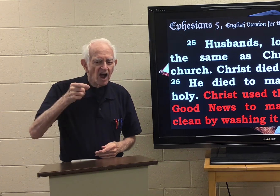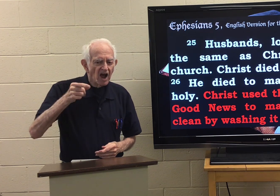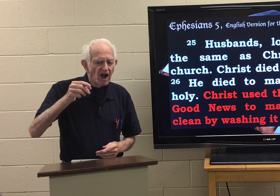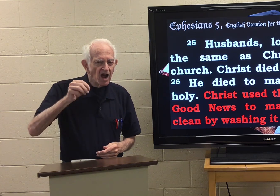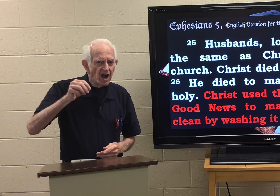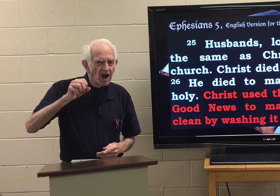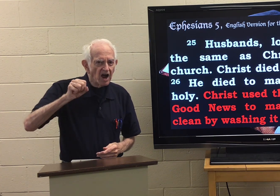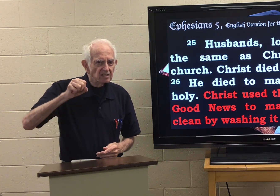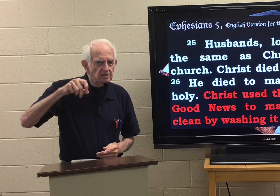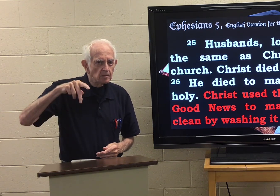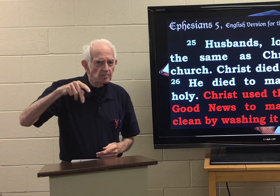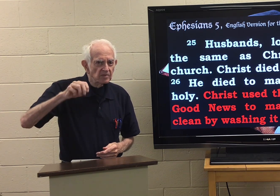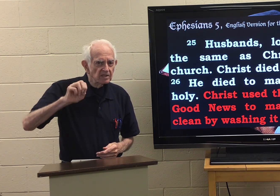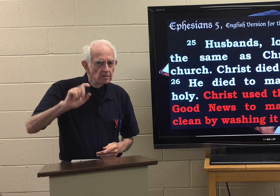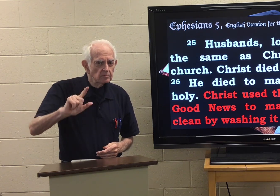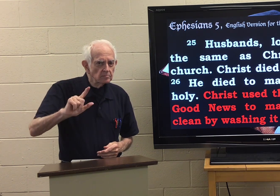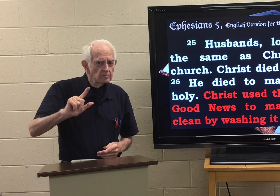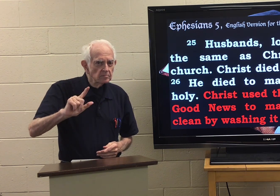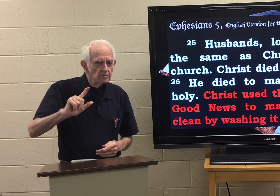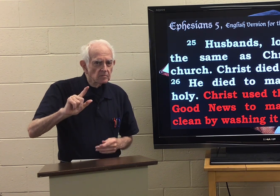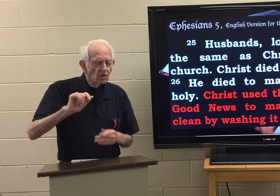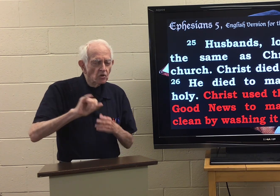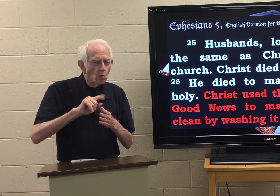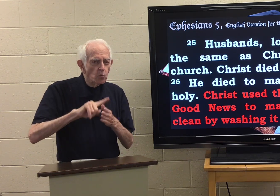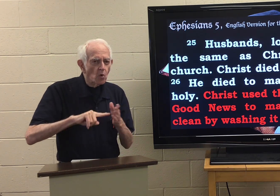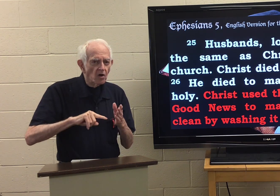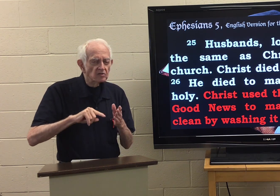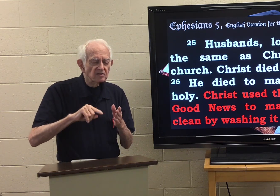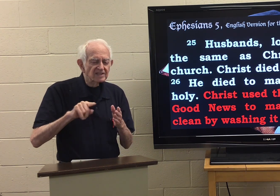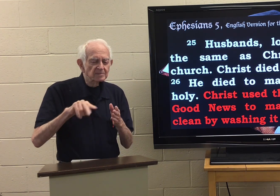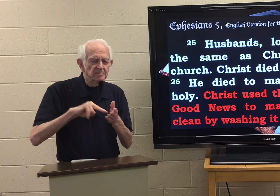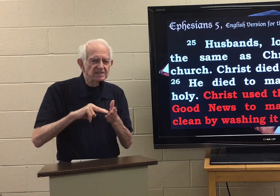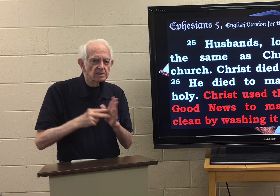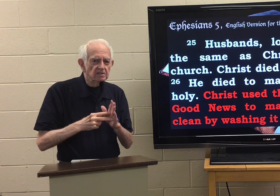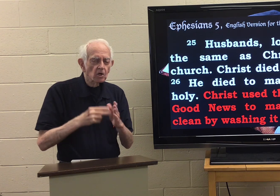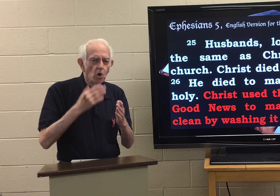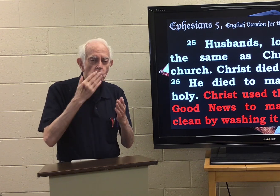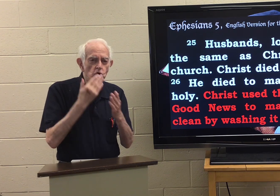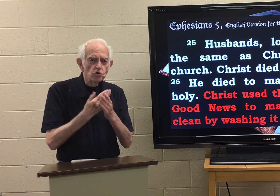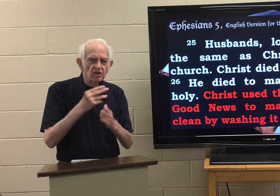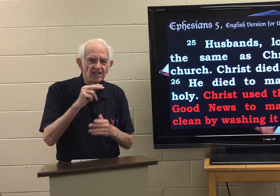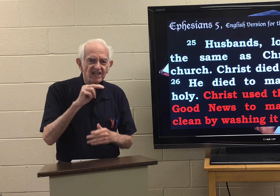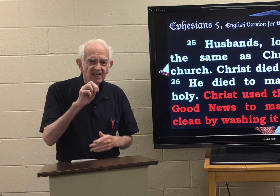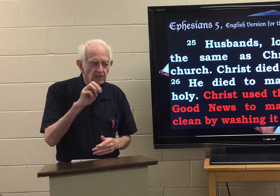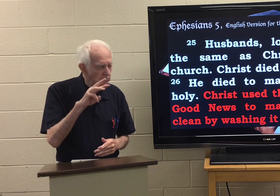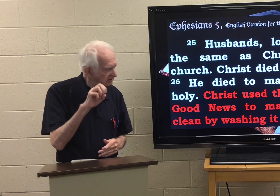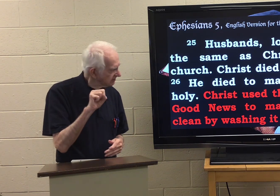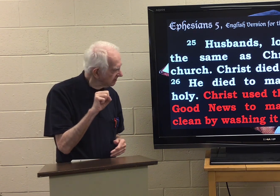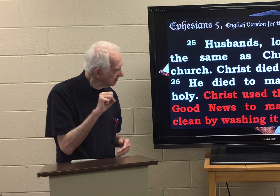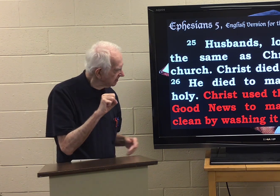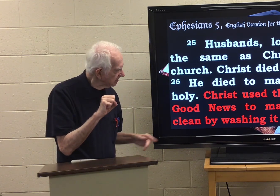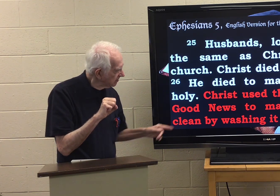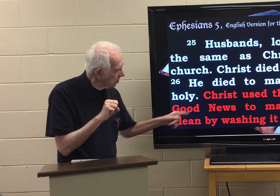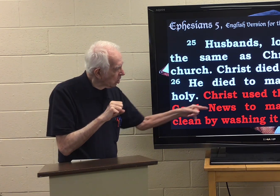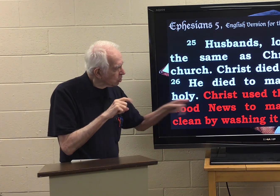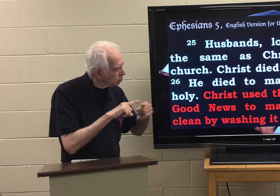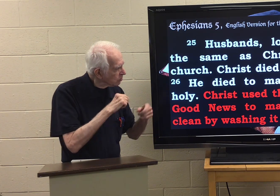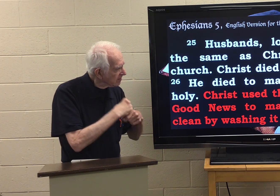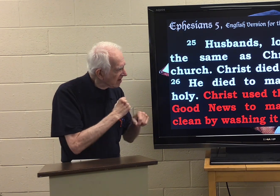meaning the gospel. That's what it means, good news, to